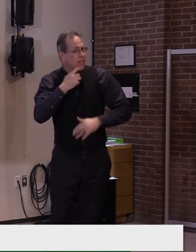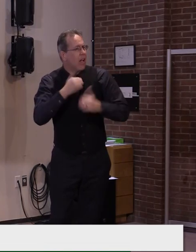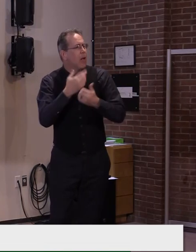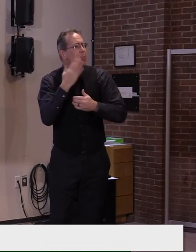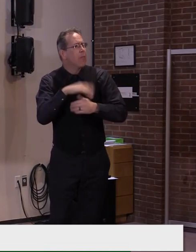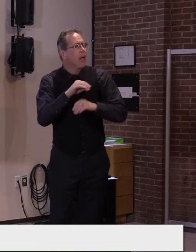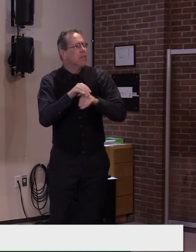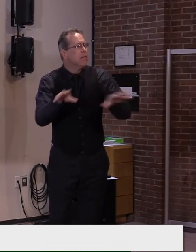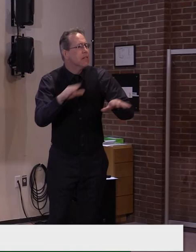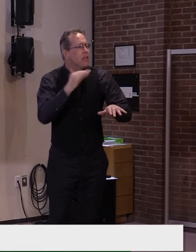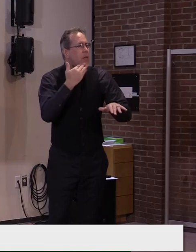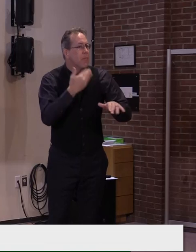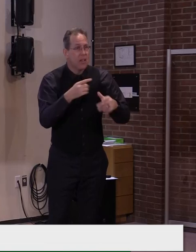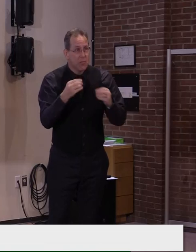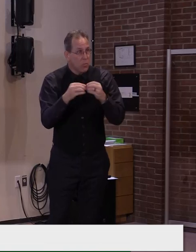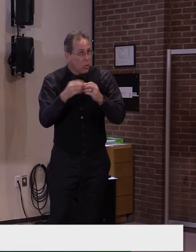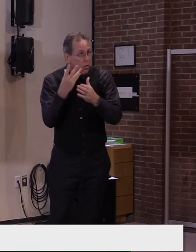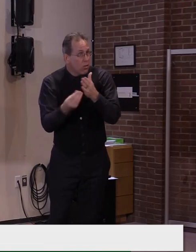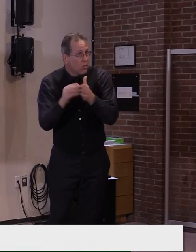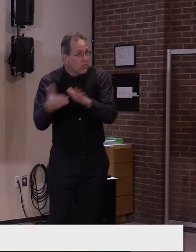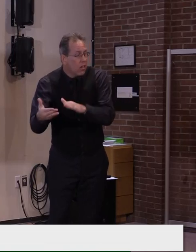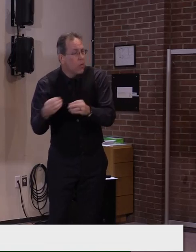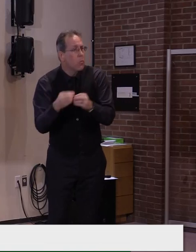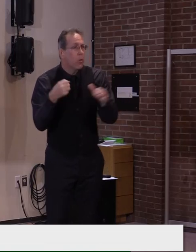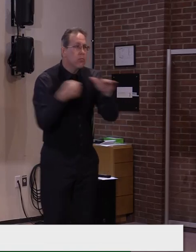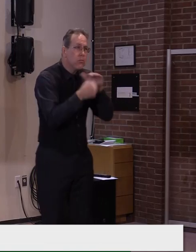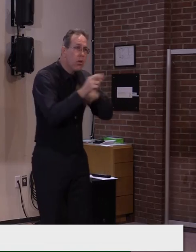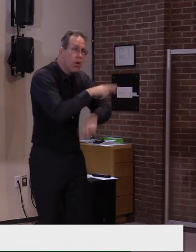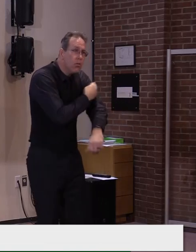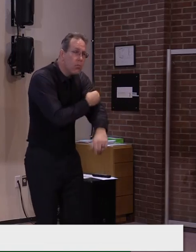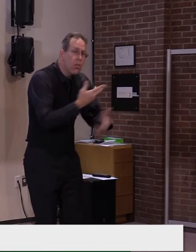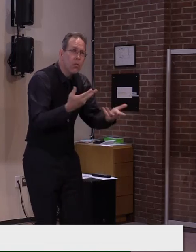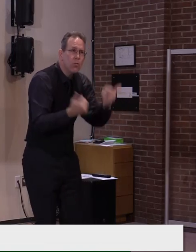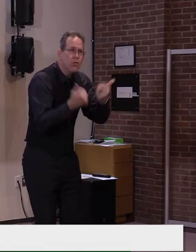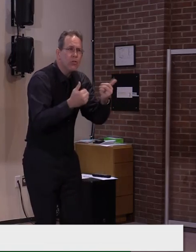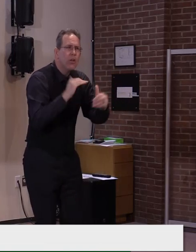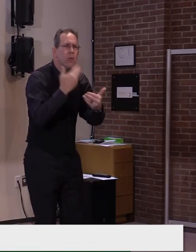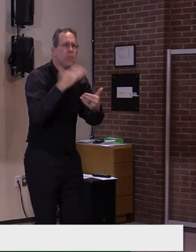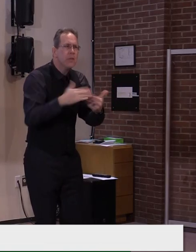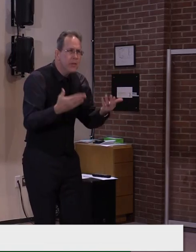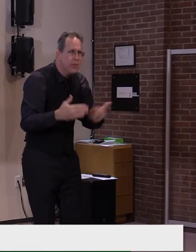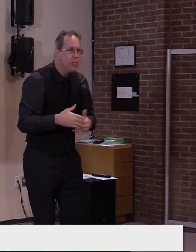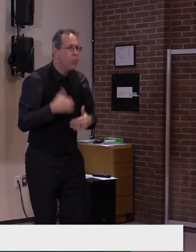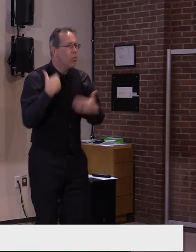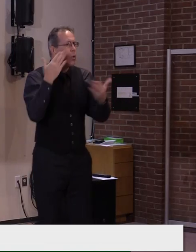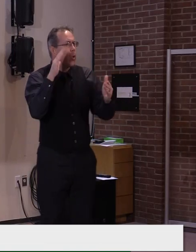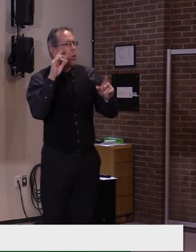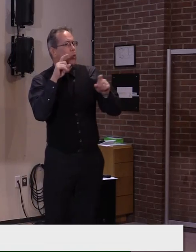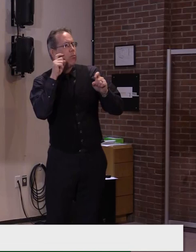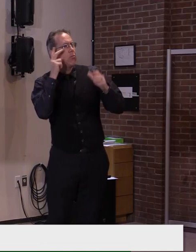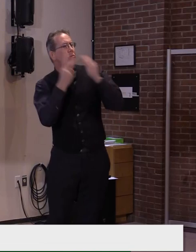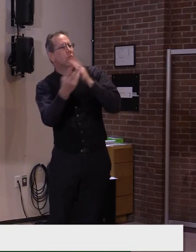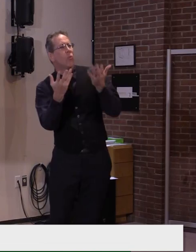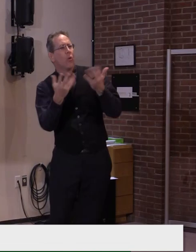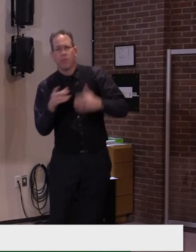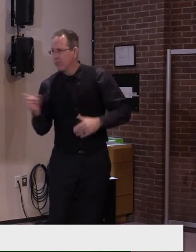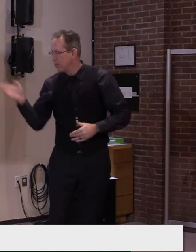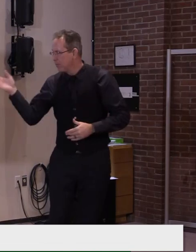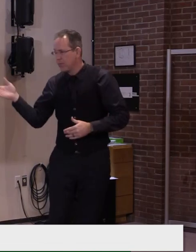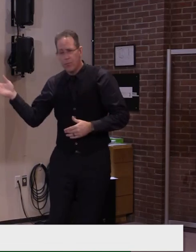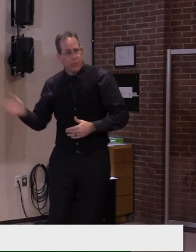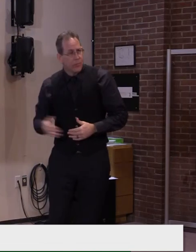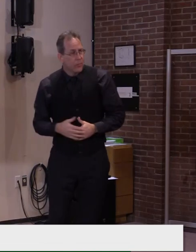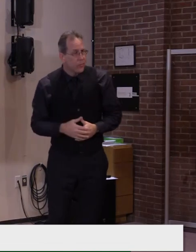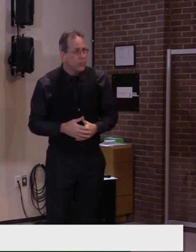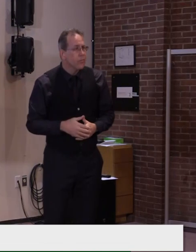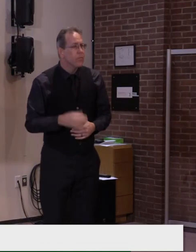deaths? That's still largely a big unknown at the moment. But again, the data is encouraging from